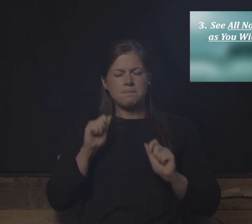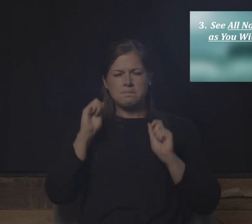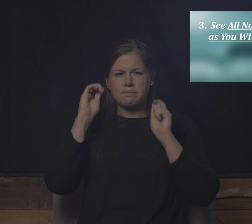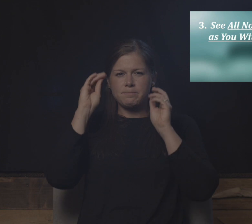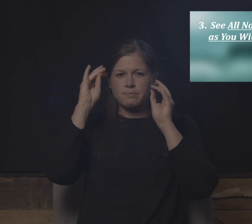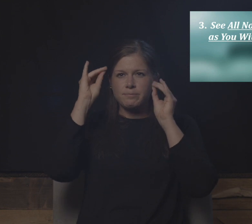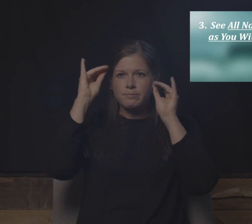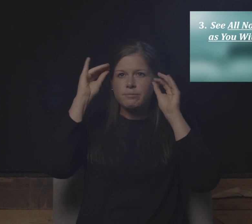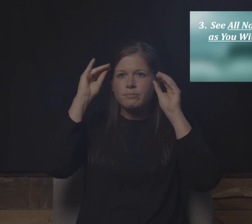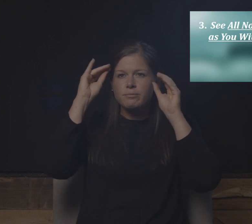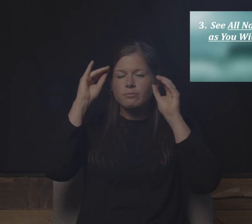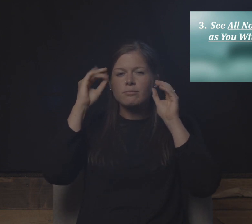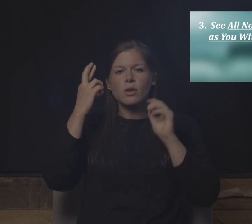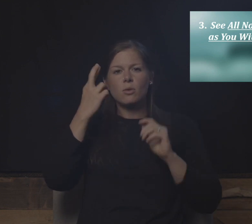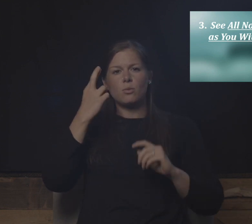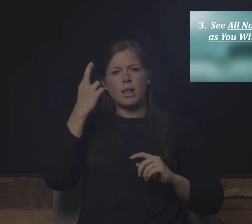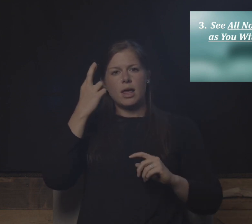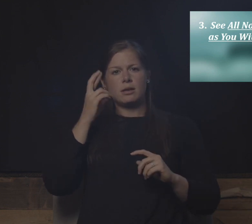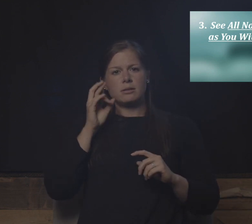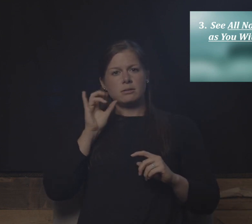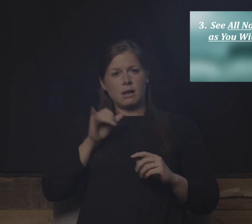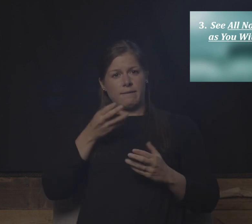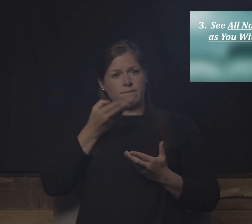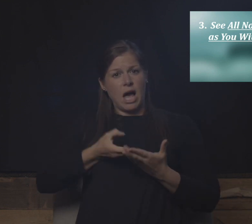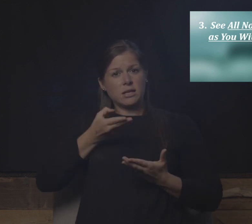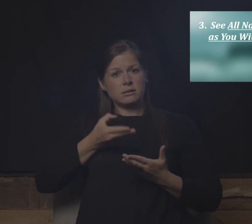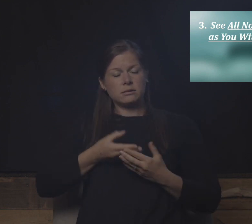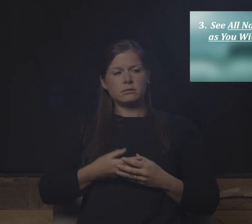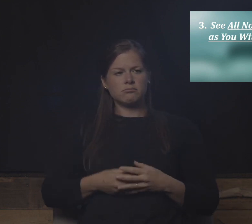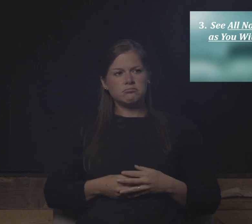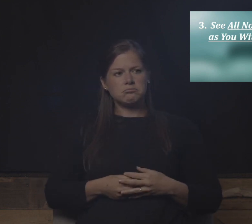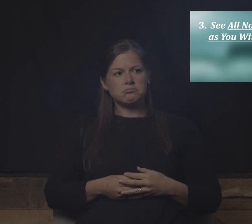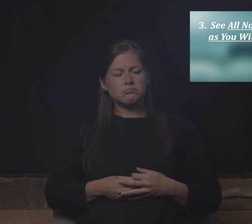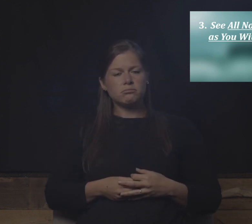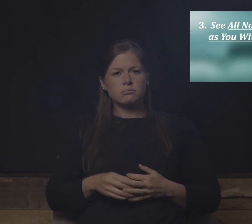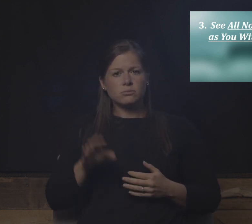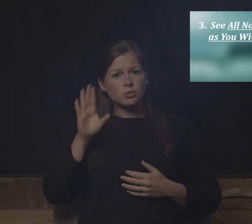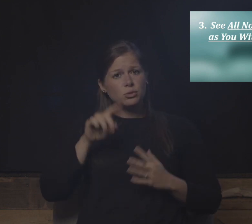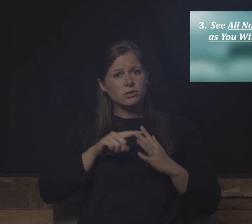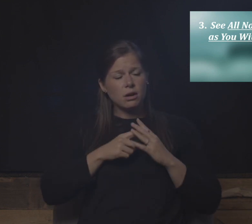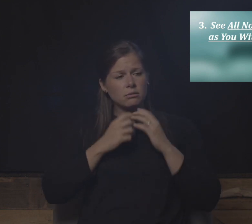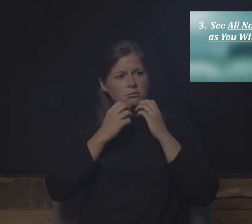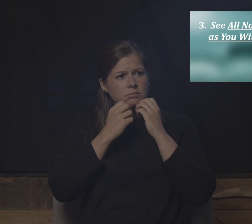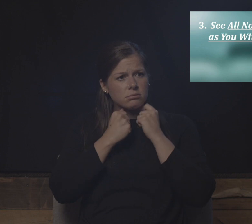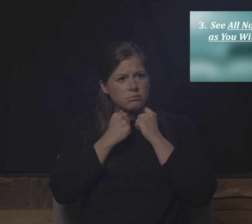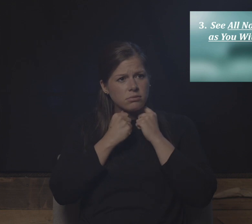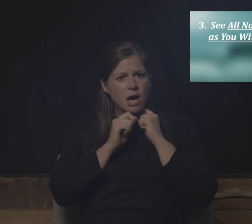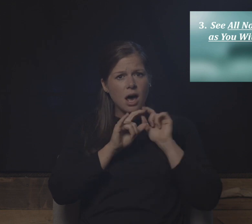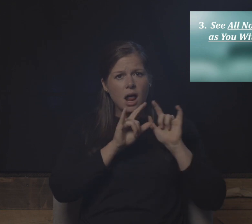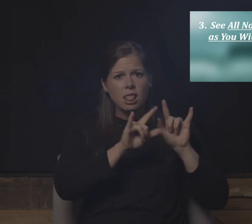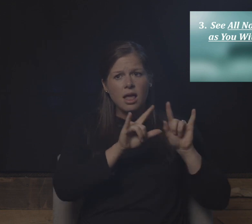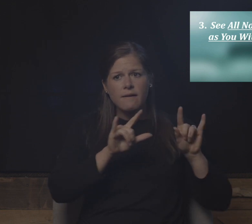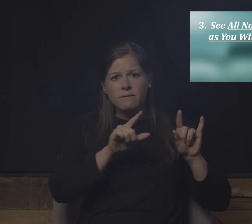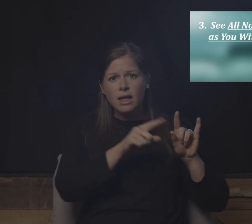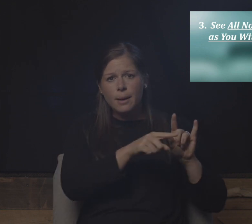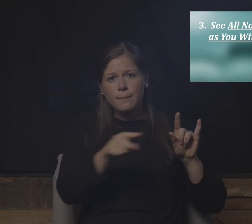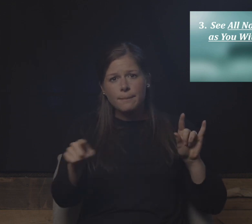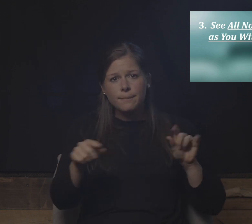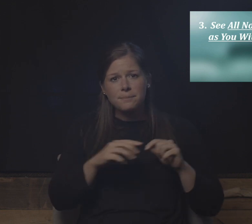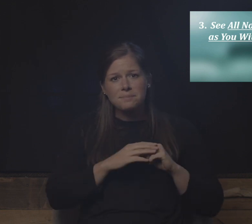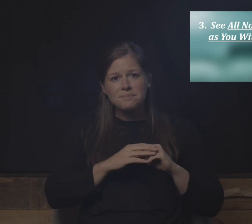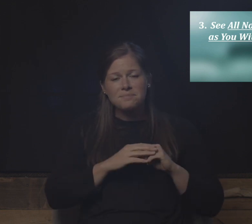genuinely love them and care about them. In context, we're to live verse 2. We're to love our